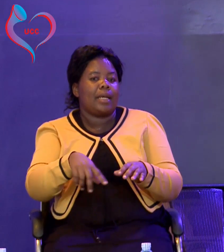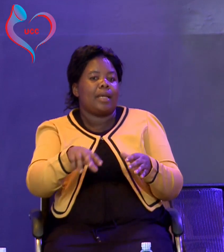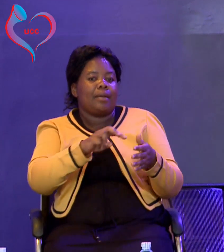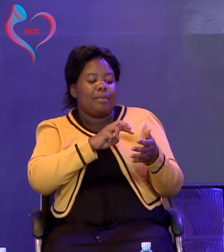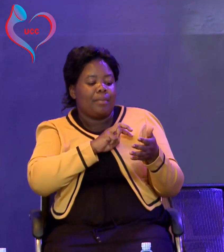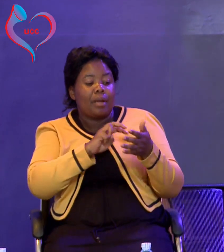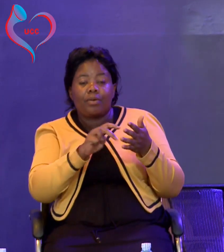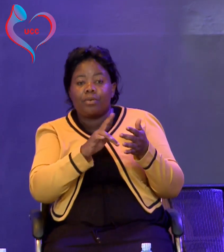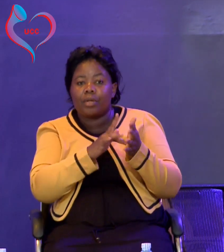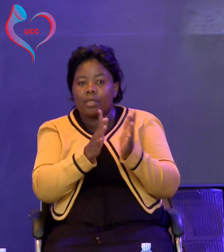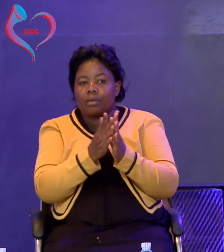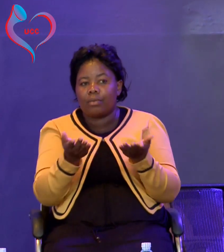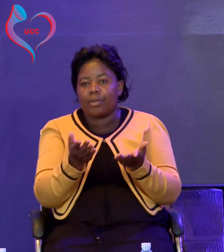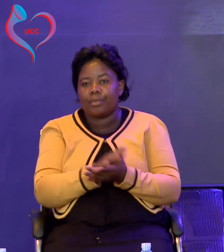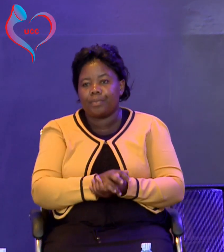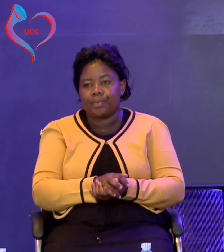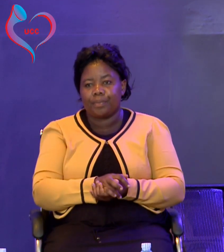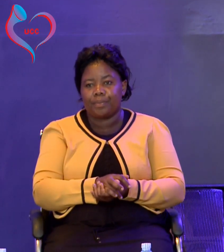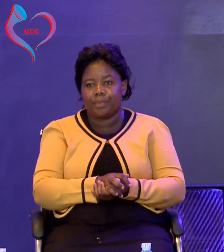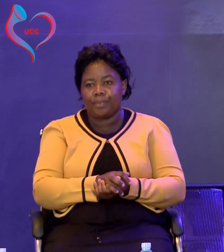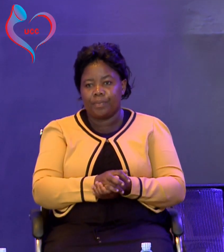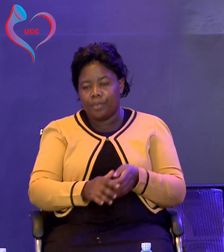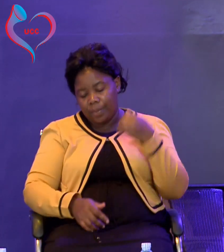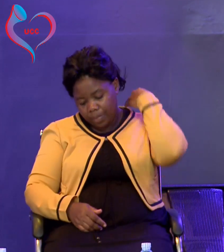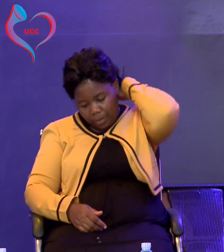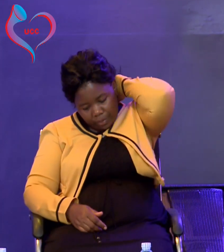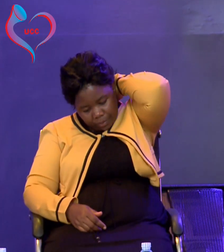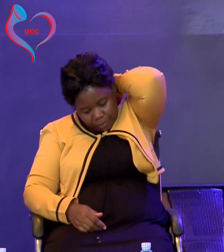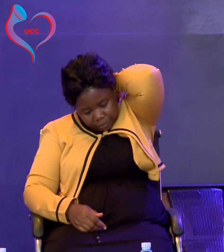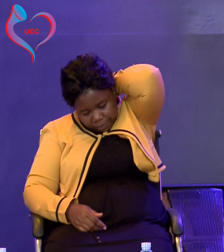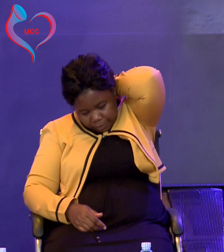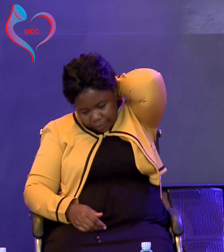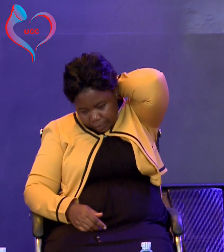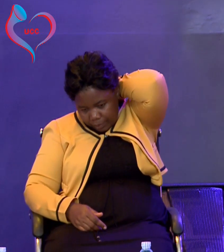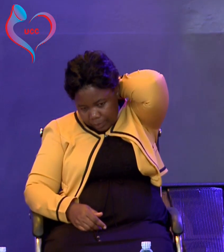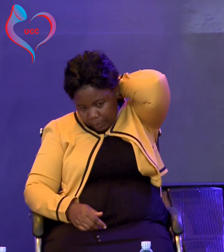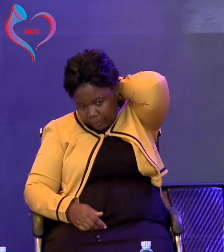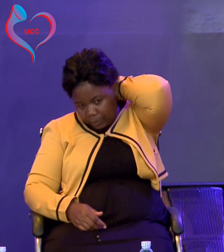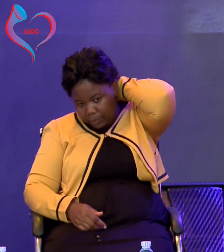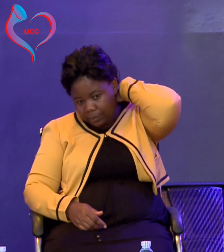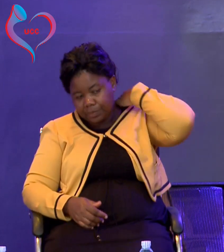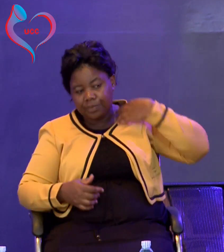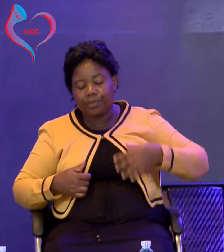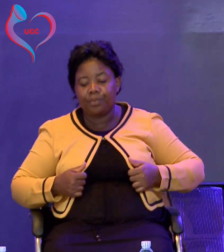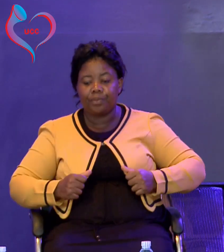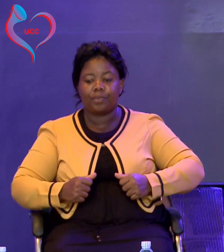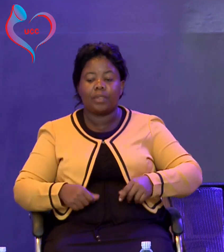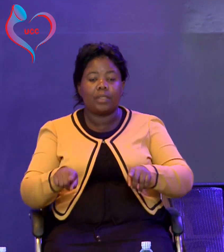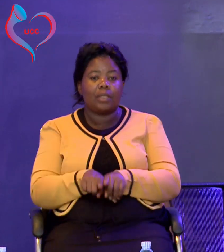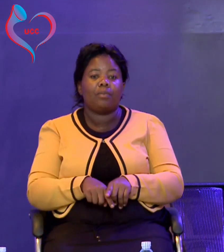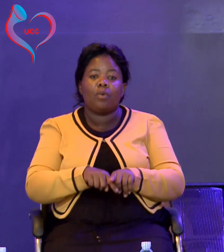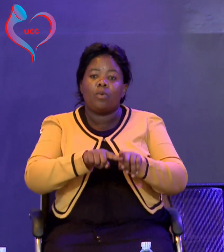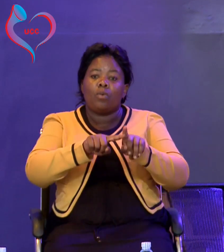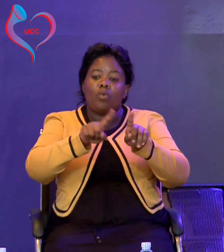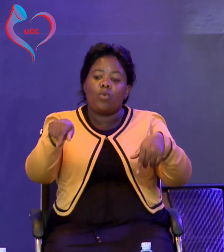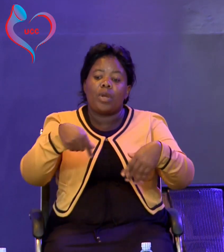word. Twala obudde osome ekigambo newankubadde owuliriza obubaka naye n'ekigambo kye somere nga ggwe. Ate ne kino kanki babuli tuli mu mulembe nga mulina okuyiga